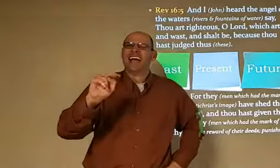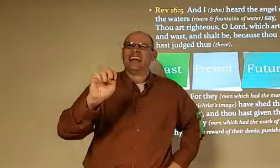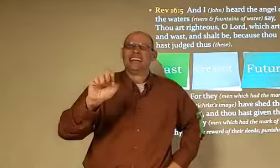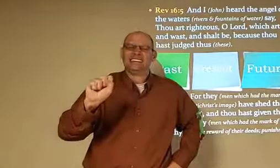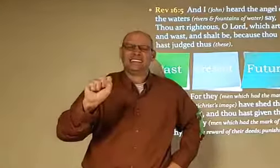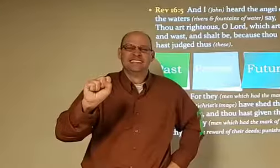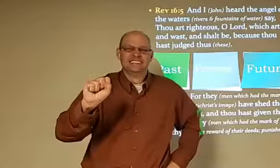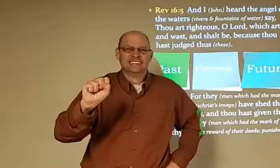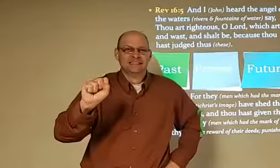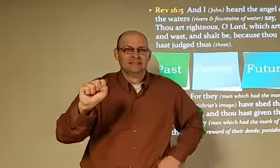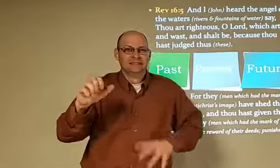in the Palestine,